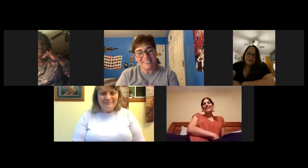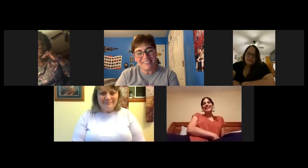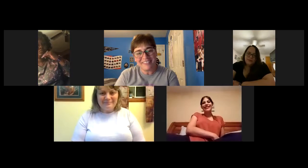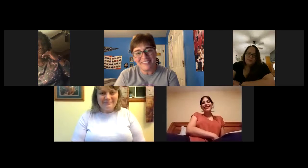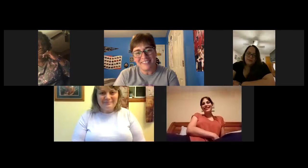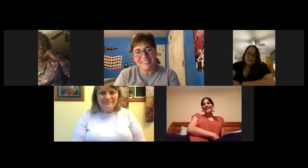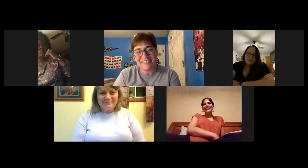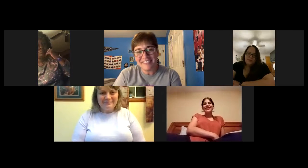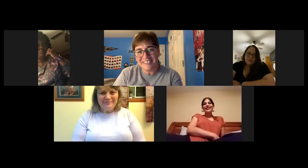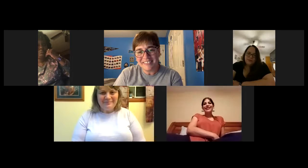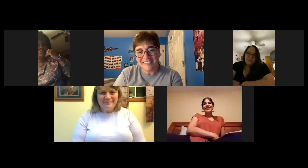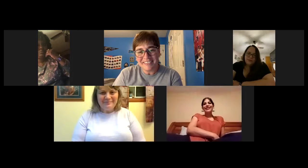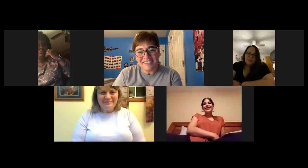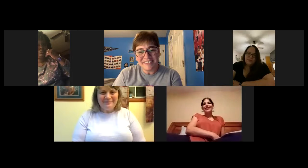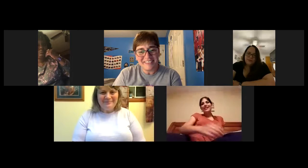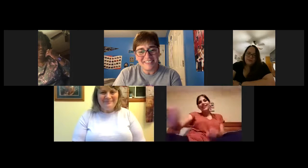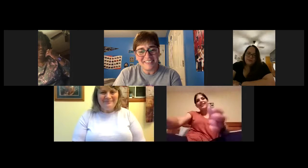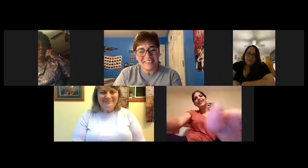else?